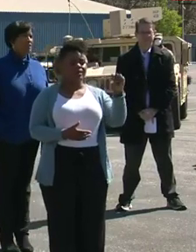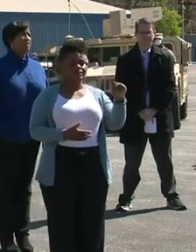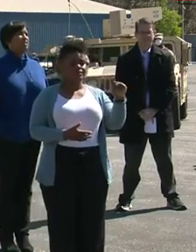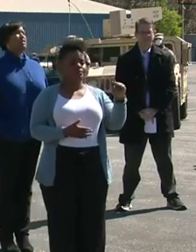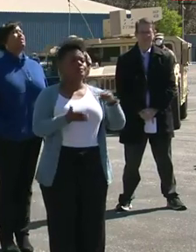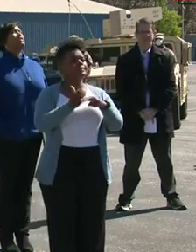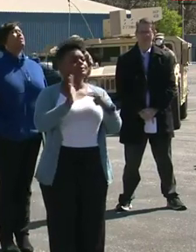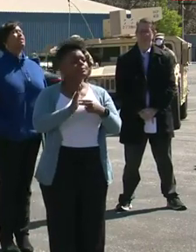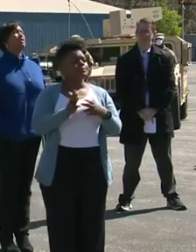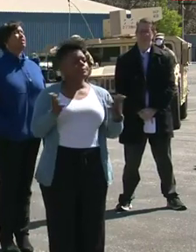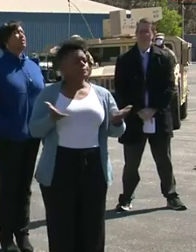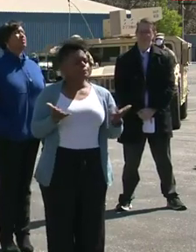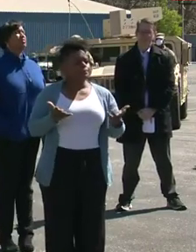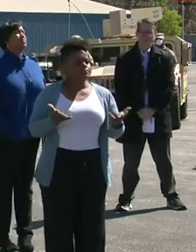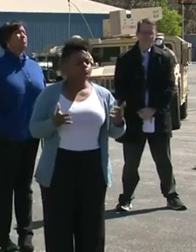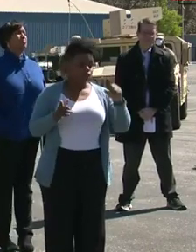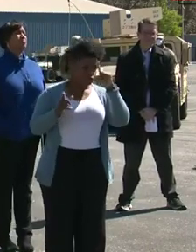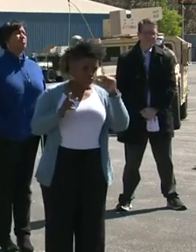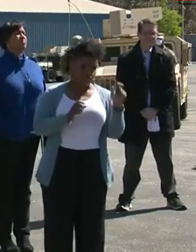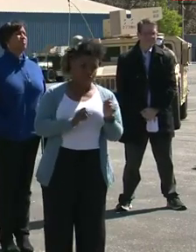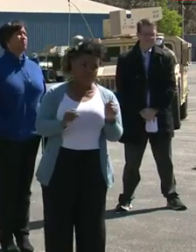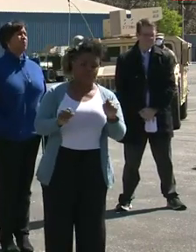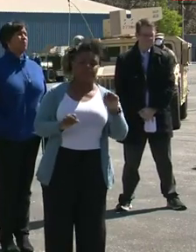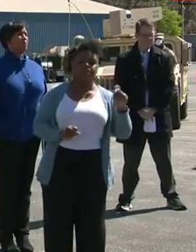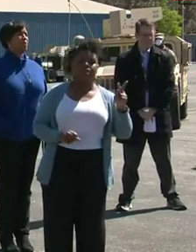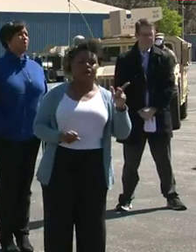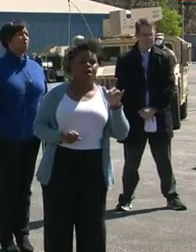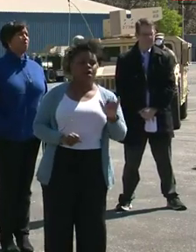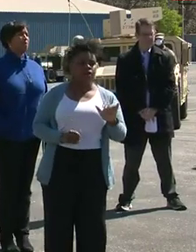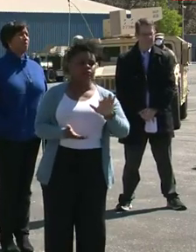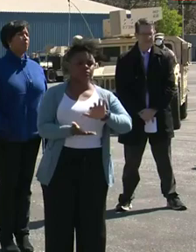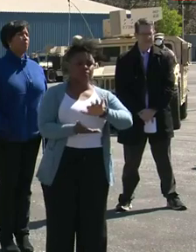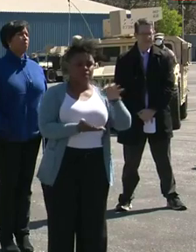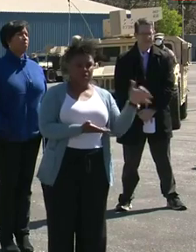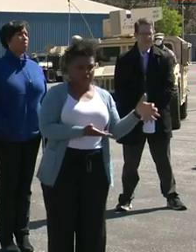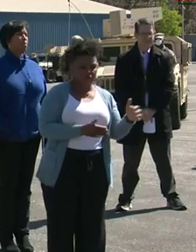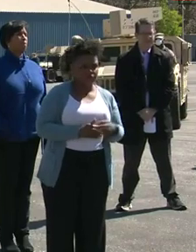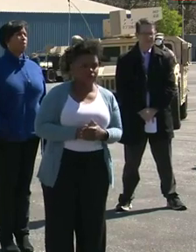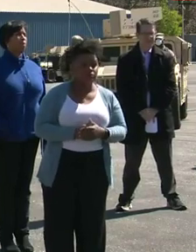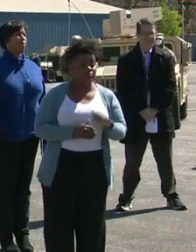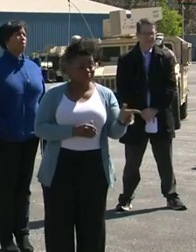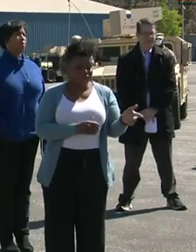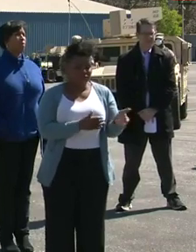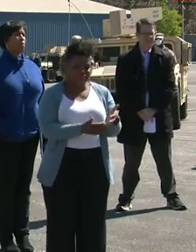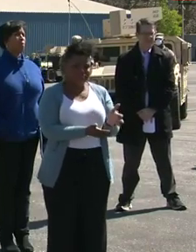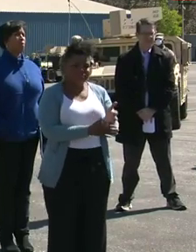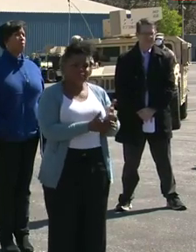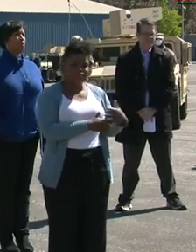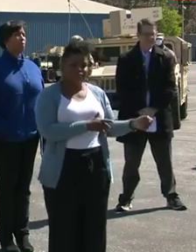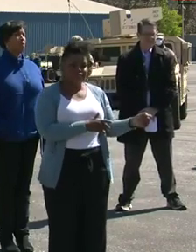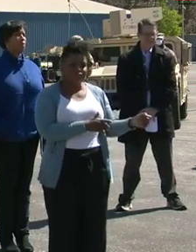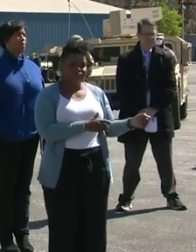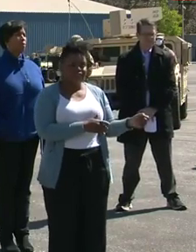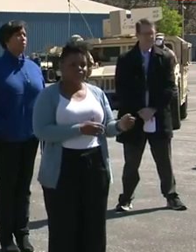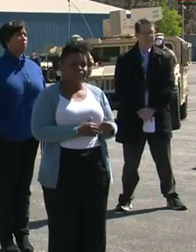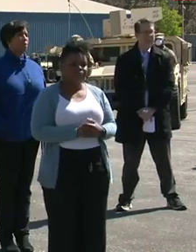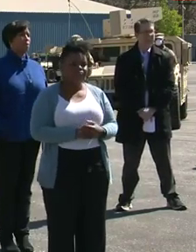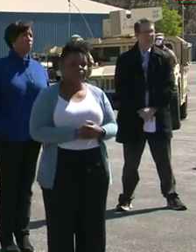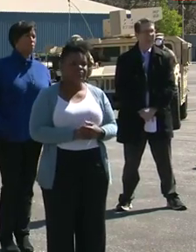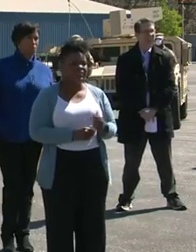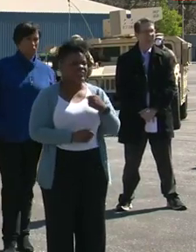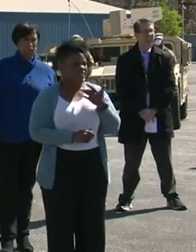if they are unable to replenish the SNS and assist us with further requests, we would find that to be of great concern.